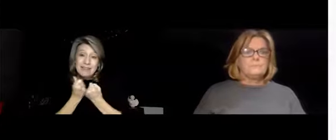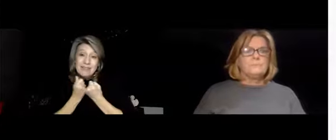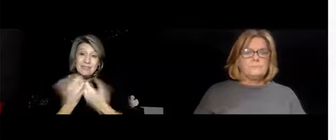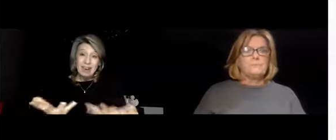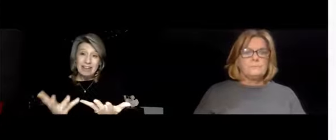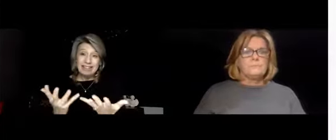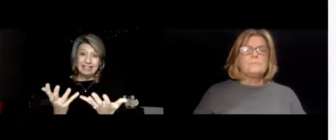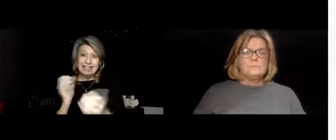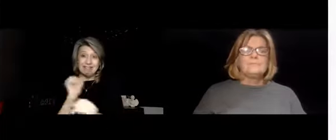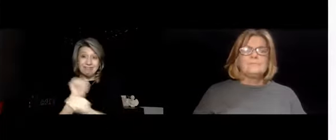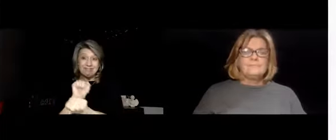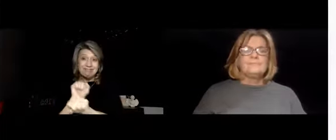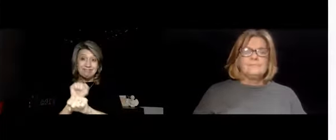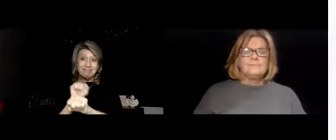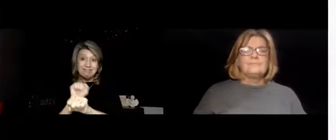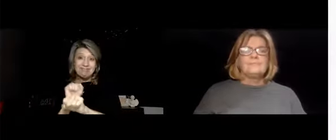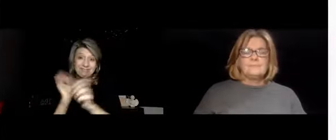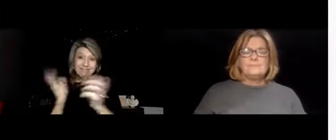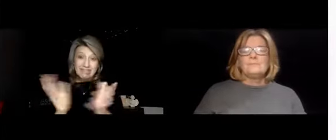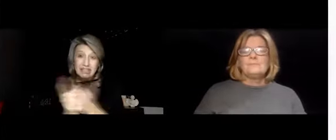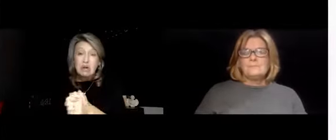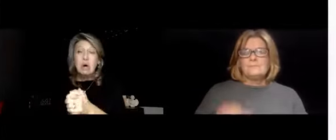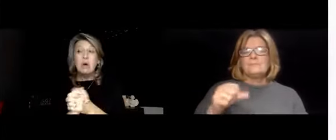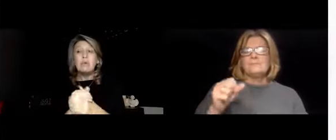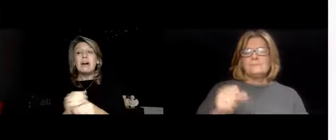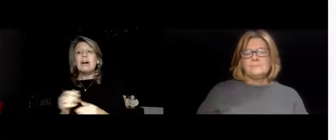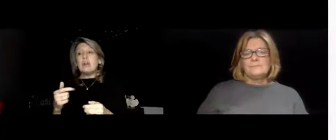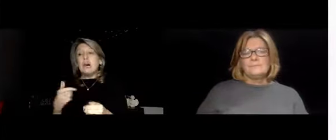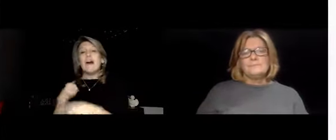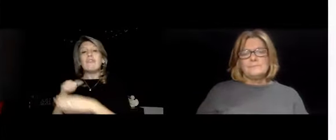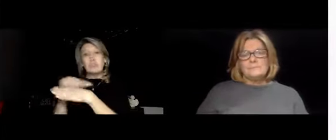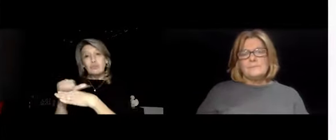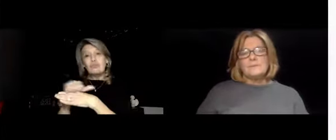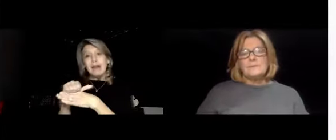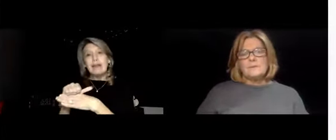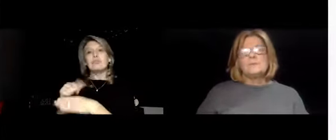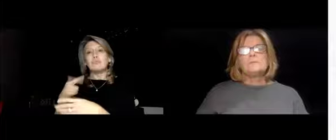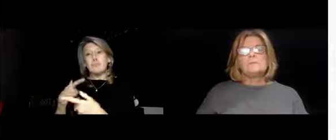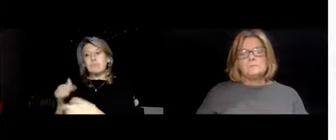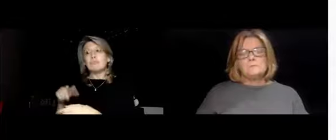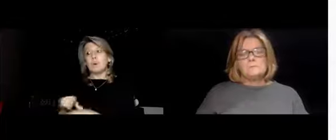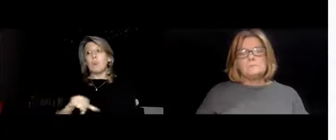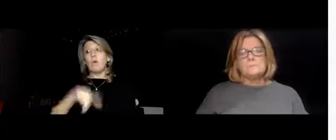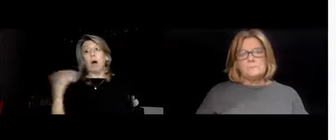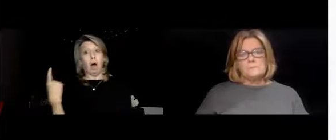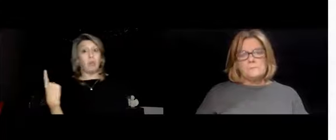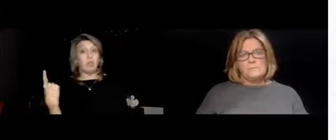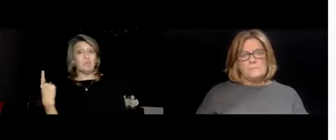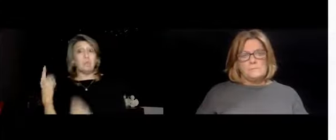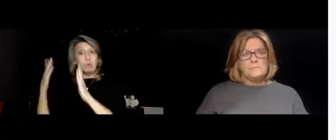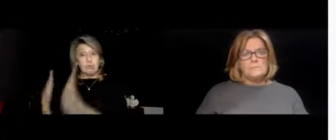working with people who are deafblind. Obviously, is very exhausting work. Yes. So I have been